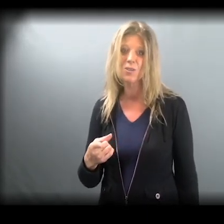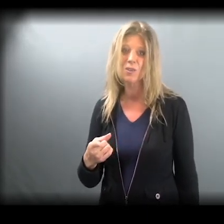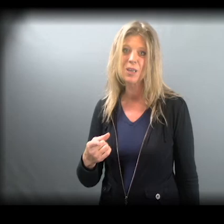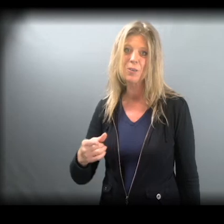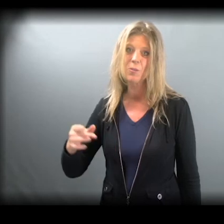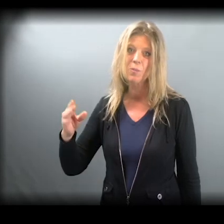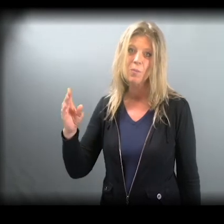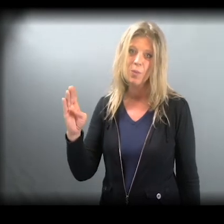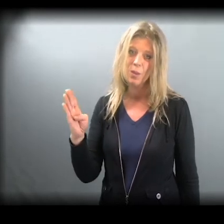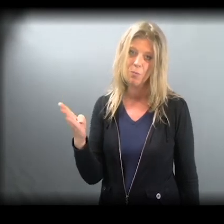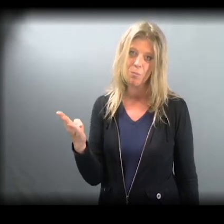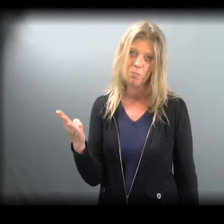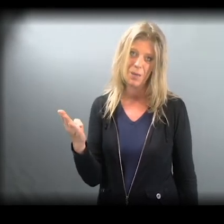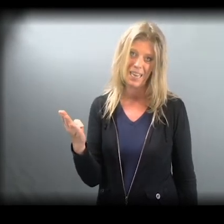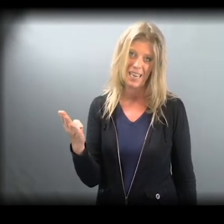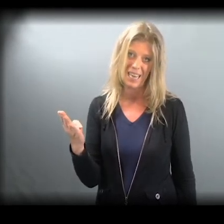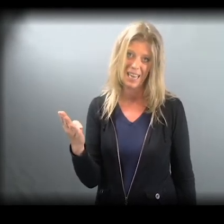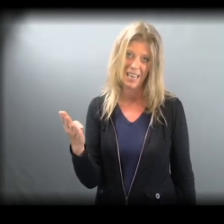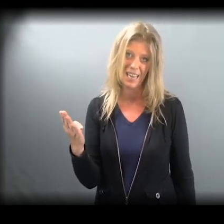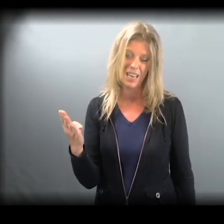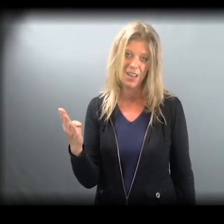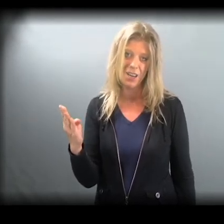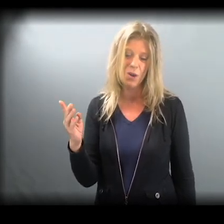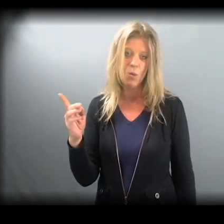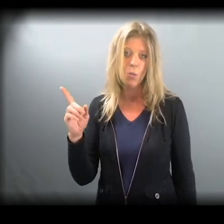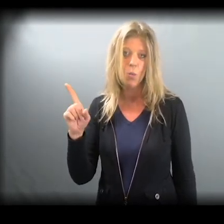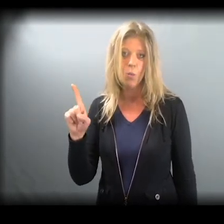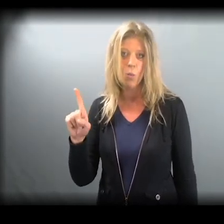to be